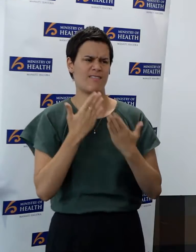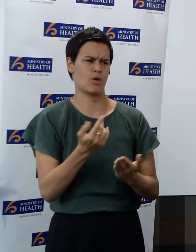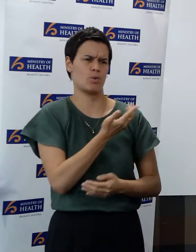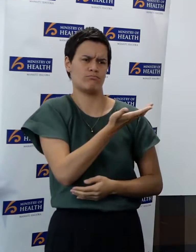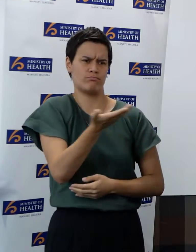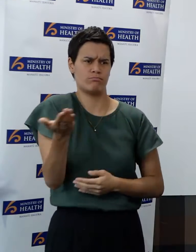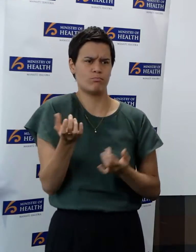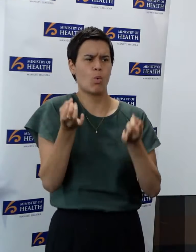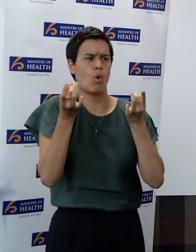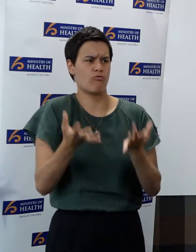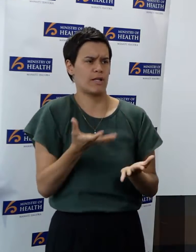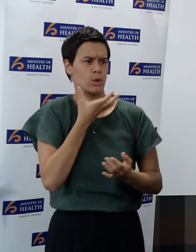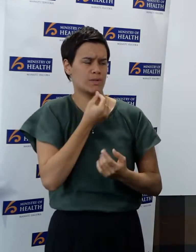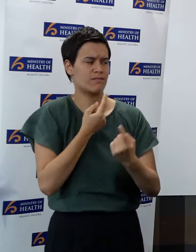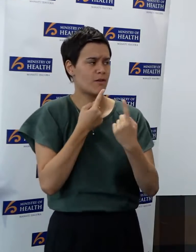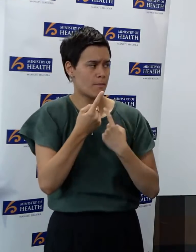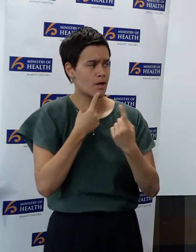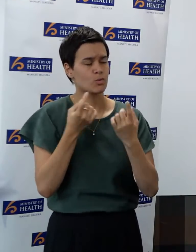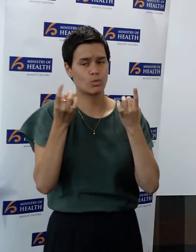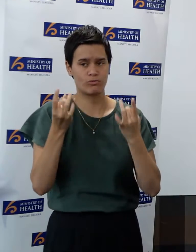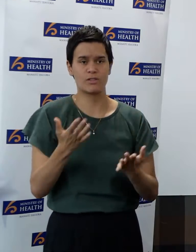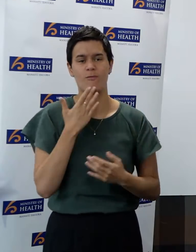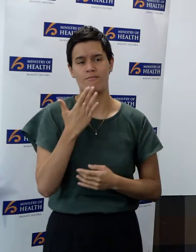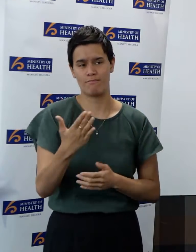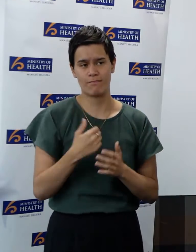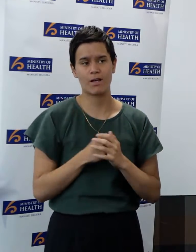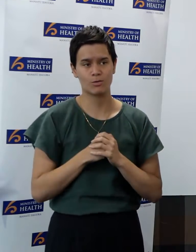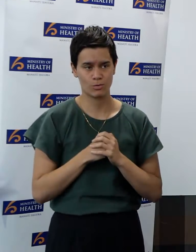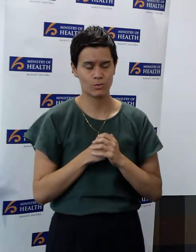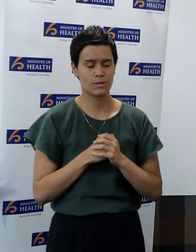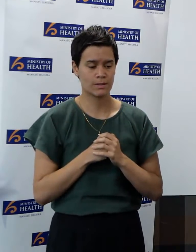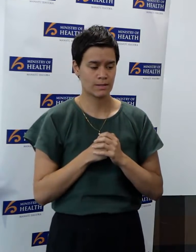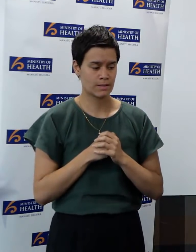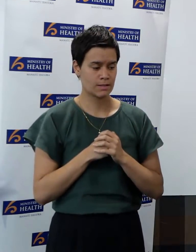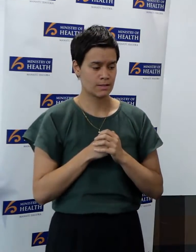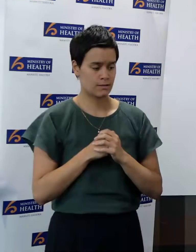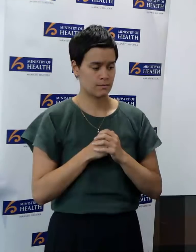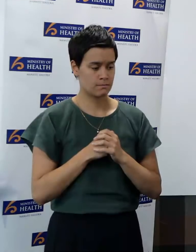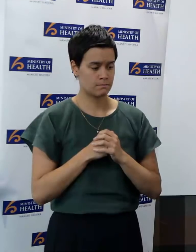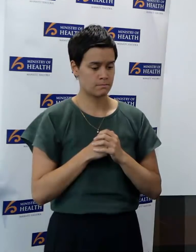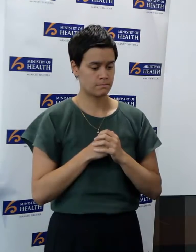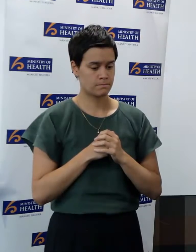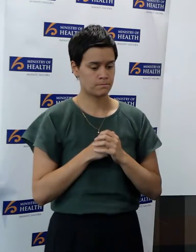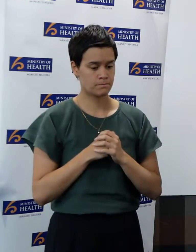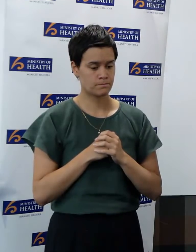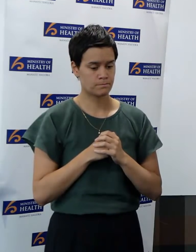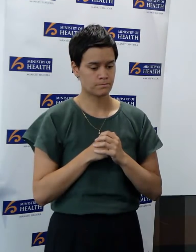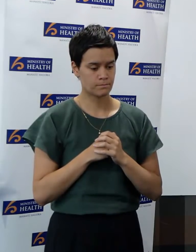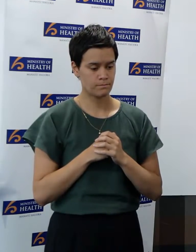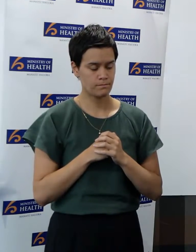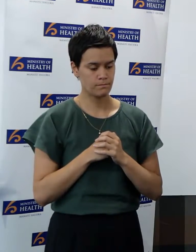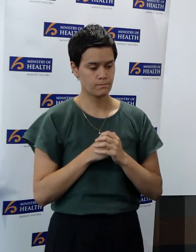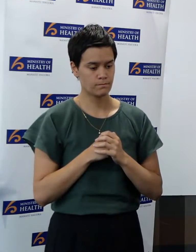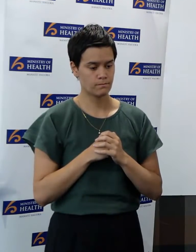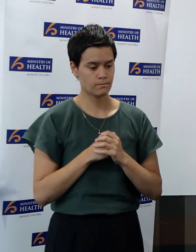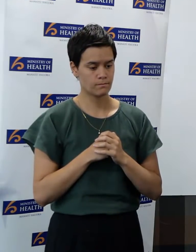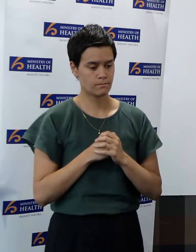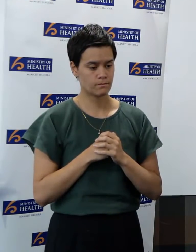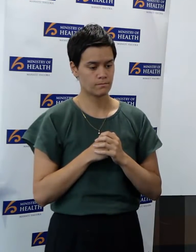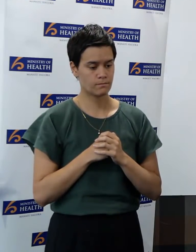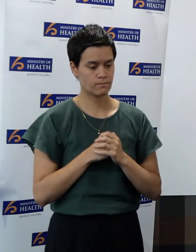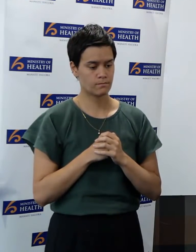as the basis for the information we get out to the general public. What I can say again is that